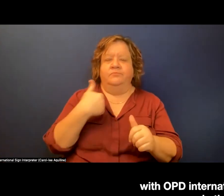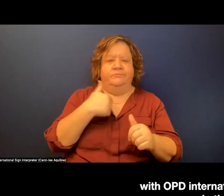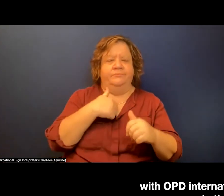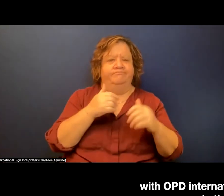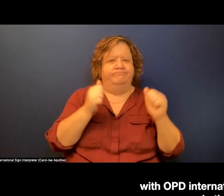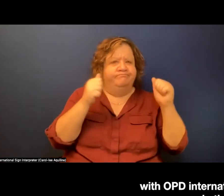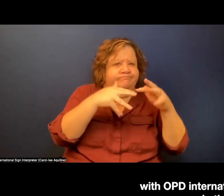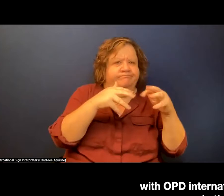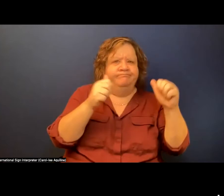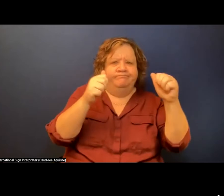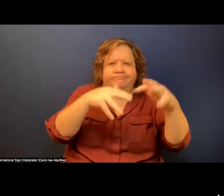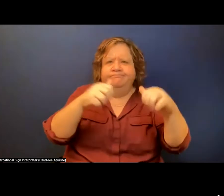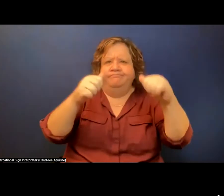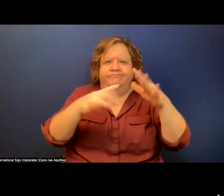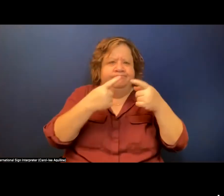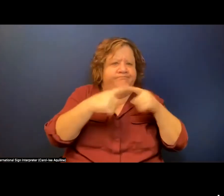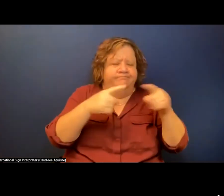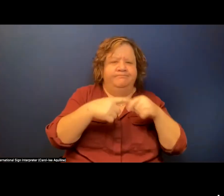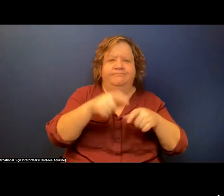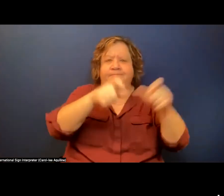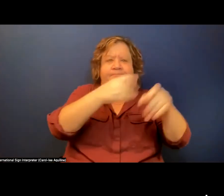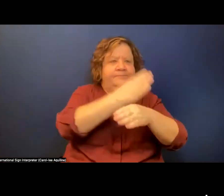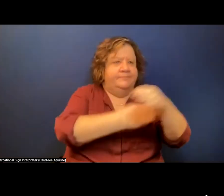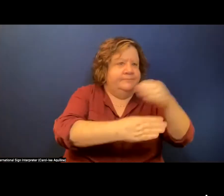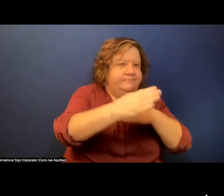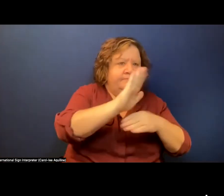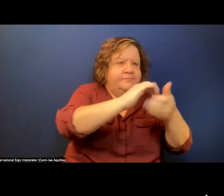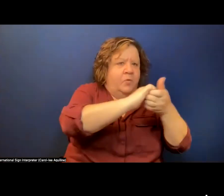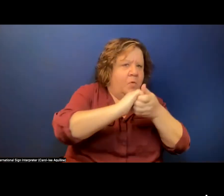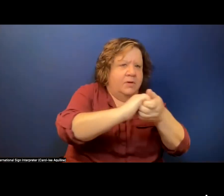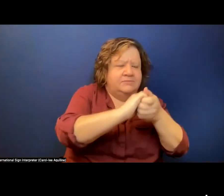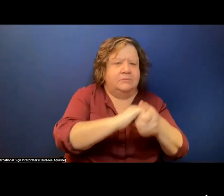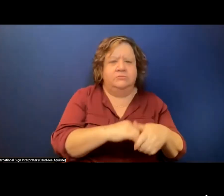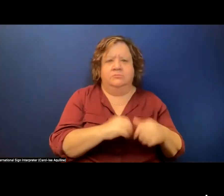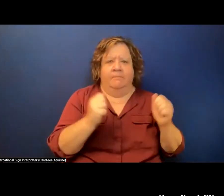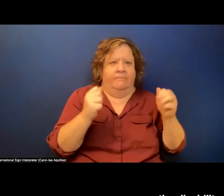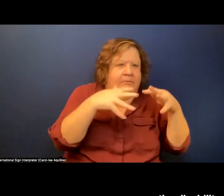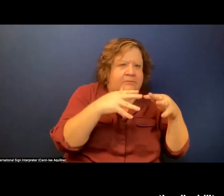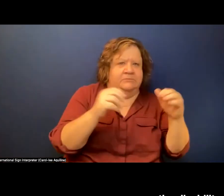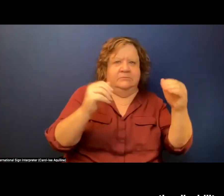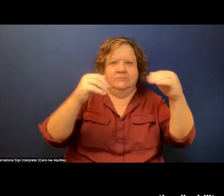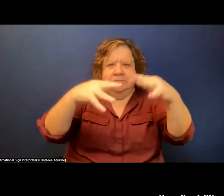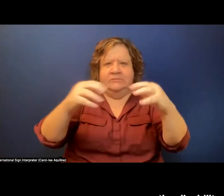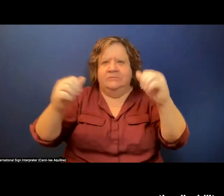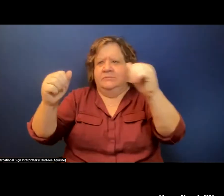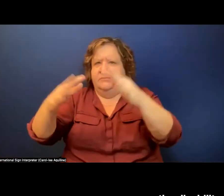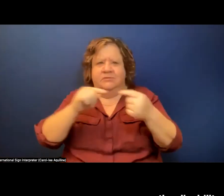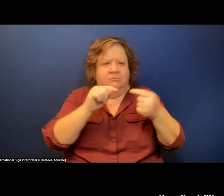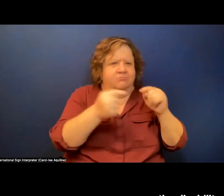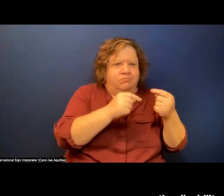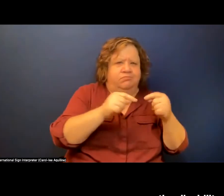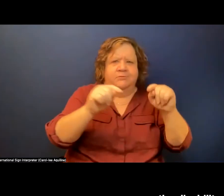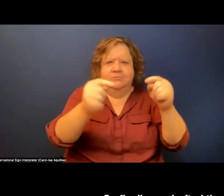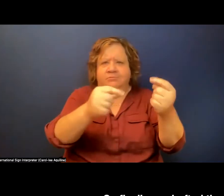and other actors to draft, to review, and to draft